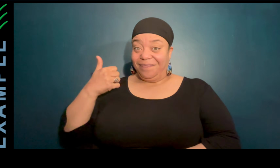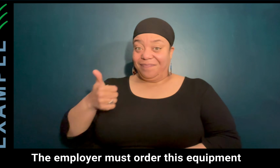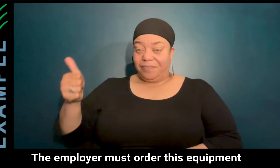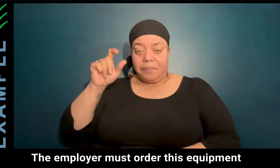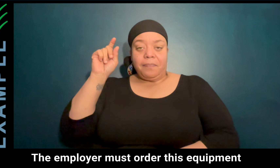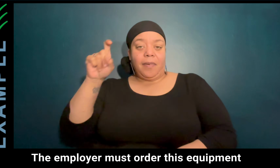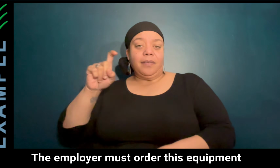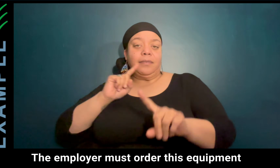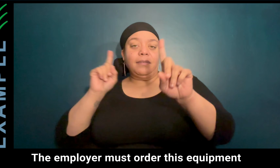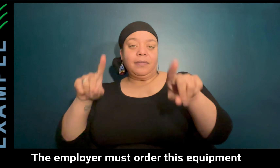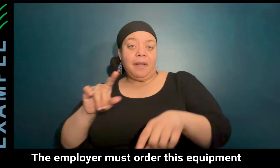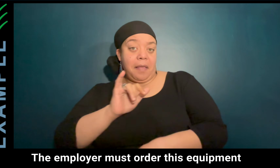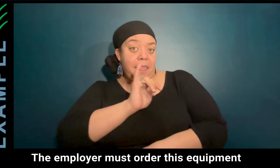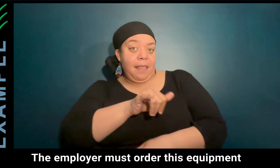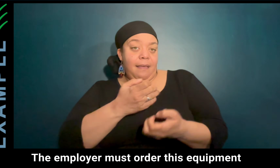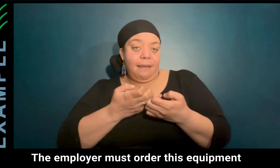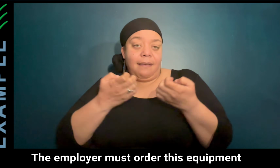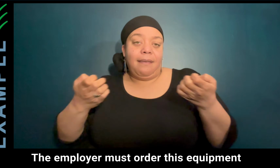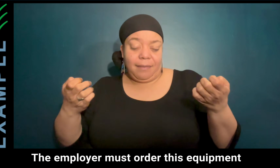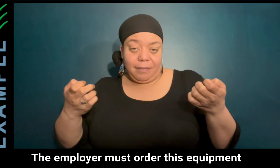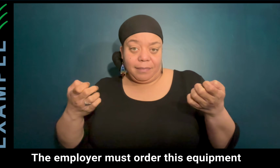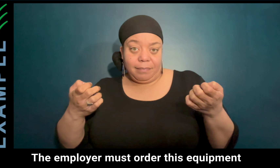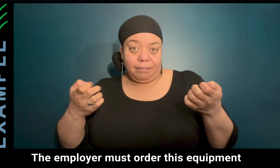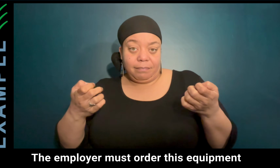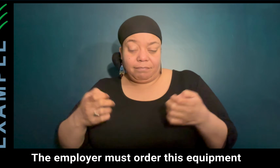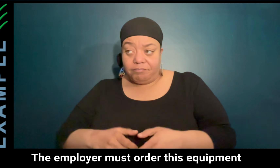The employer must order this equipment